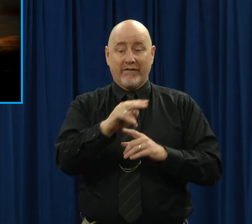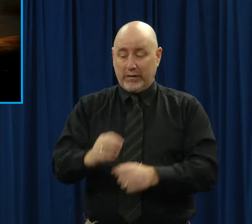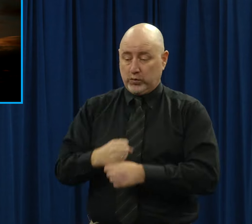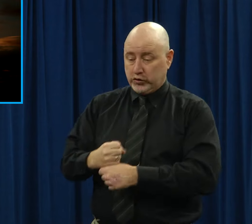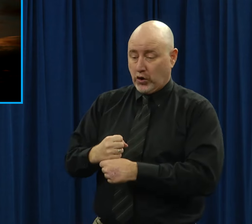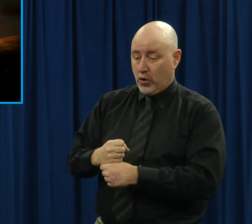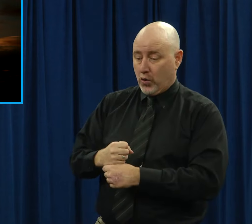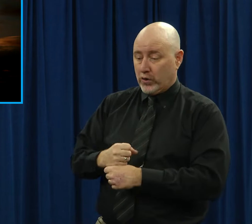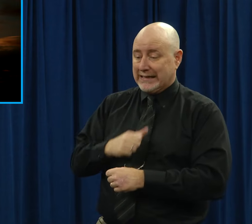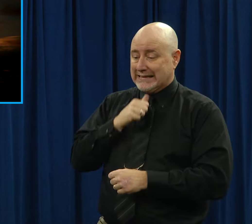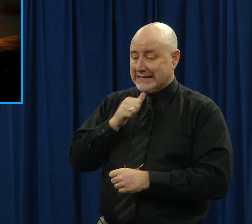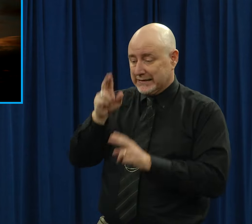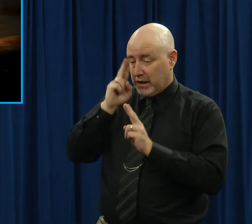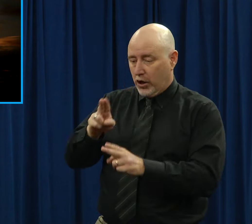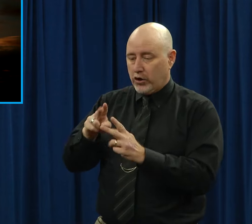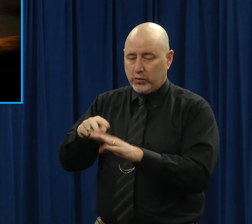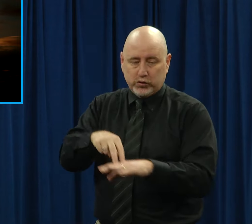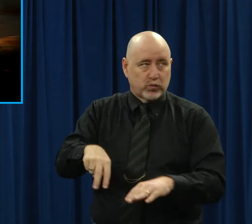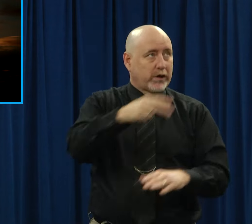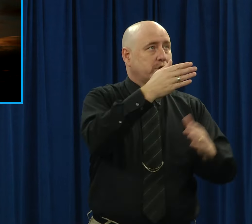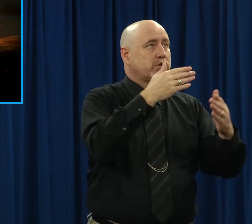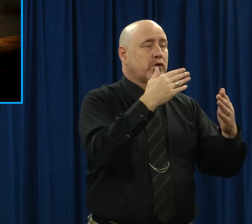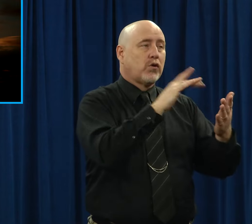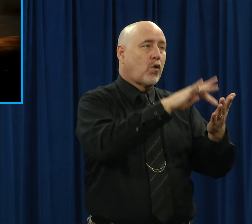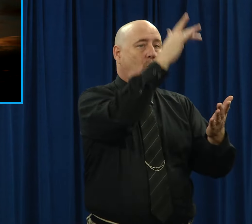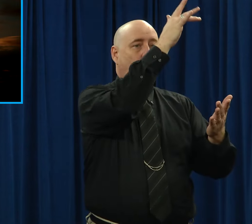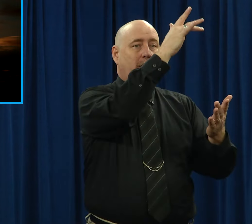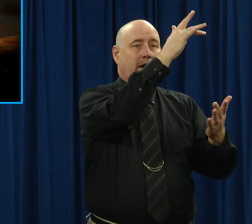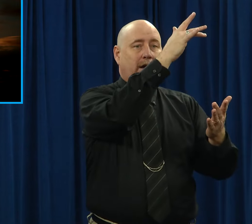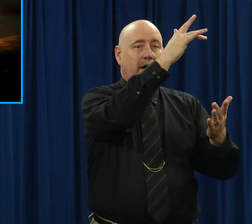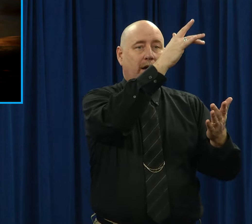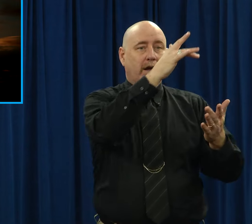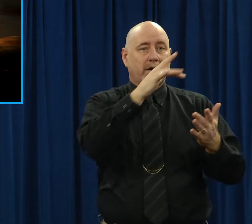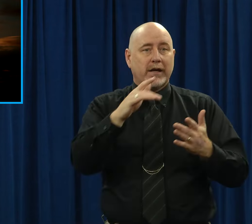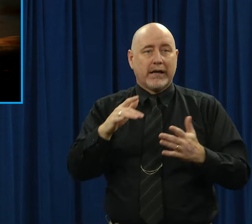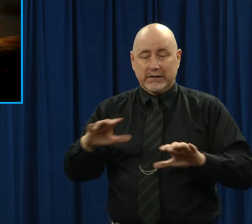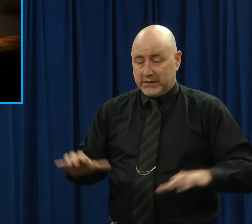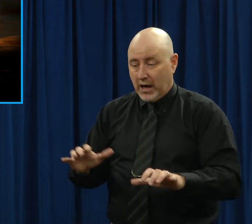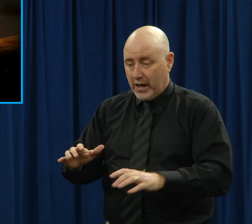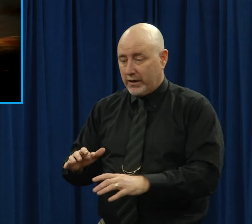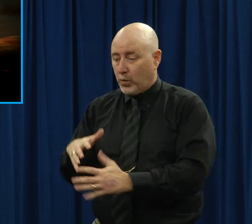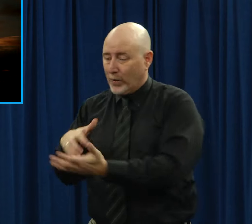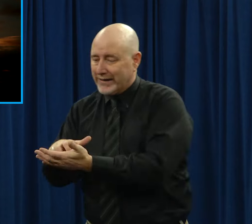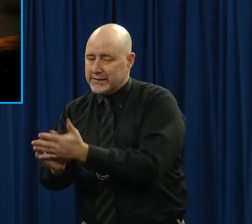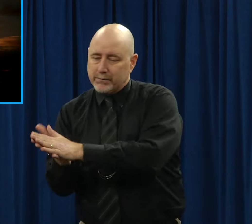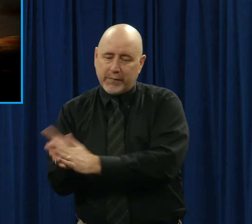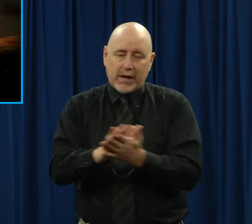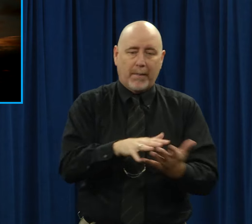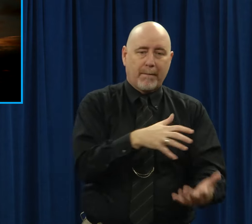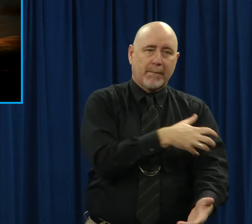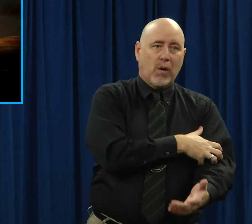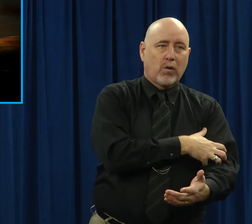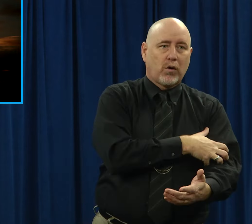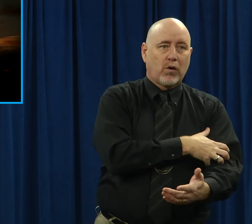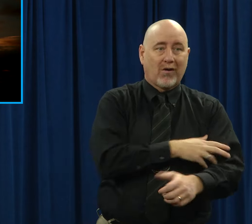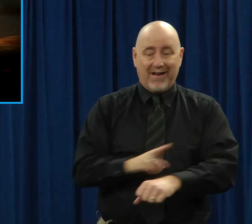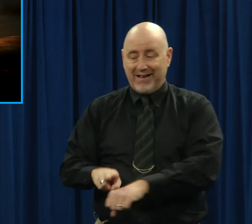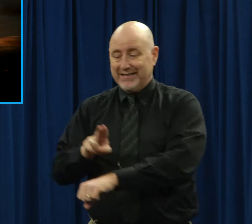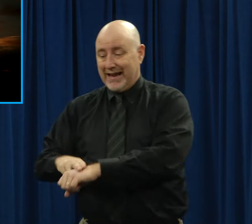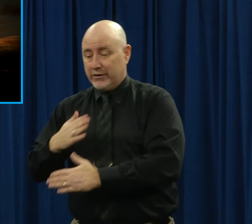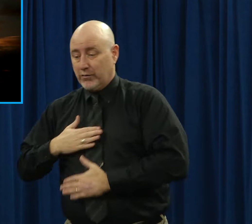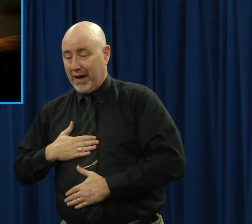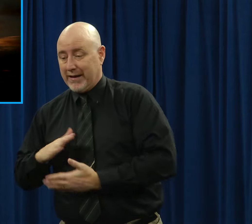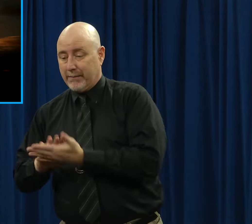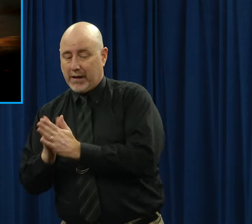in dishonor. It is raised in glory. It is sown in weakness. It is raised in power. It is sown a